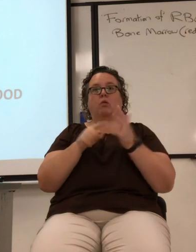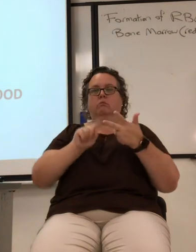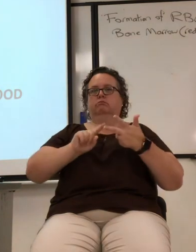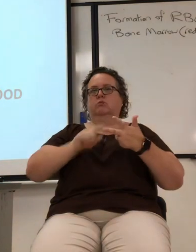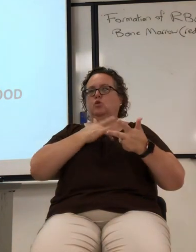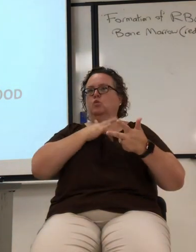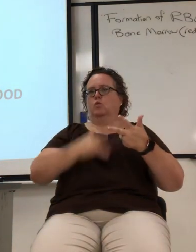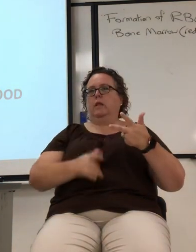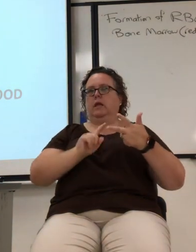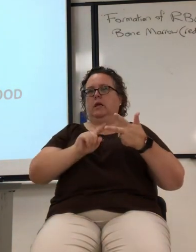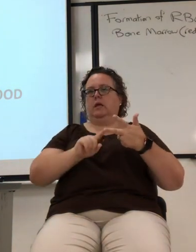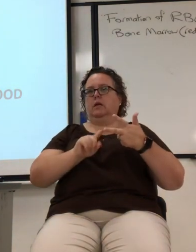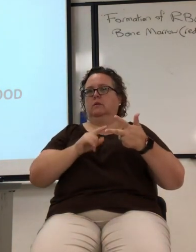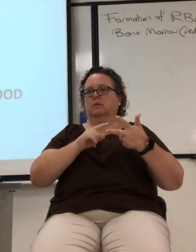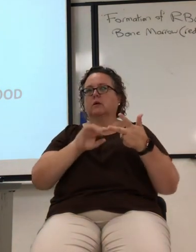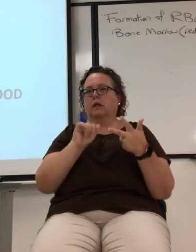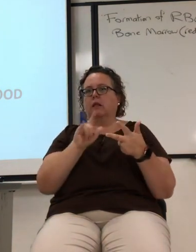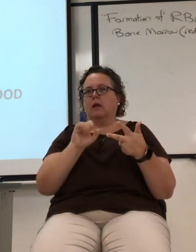And also proximal femur.